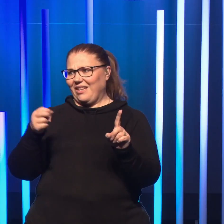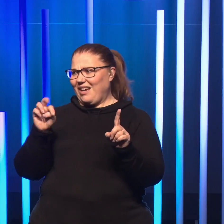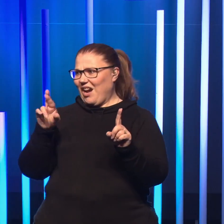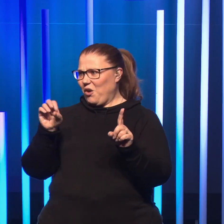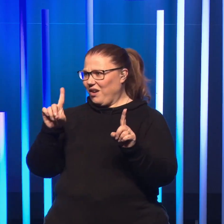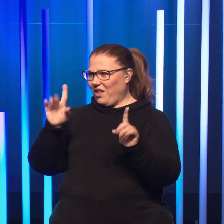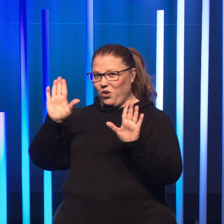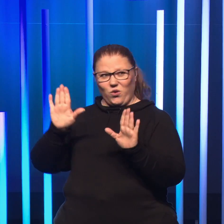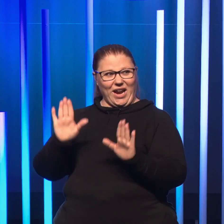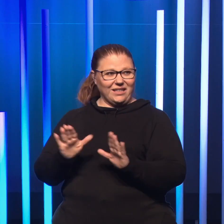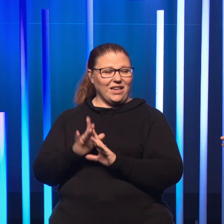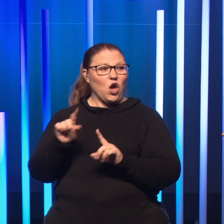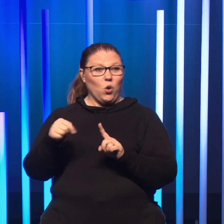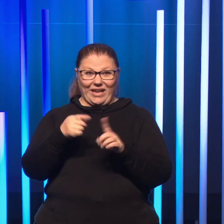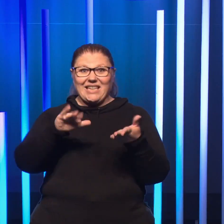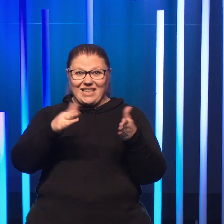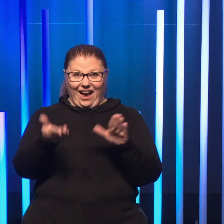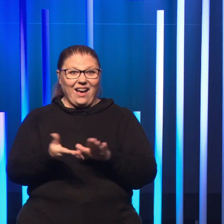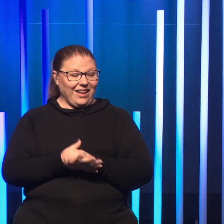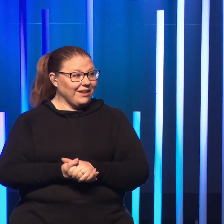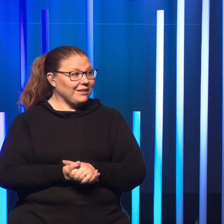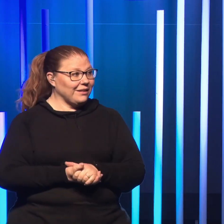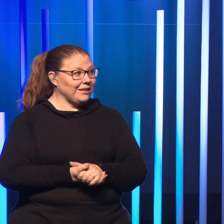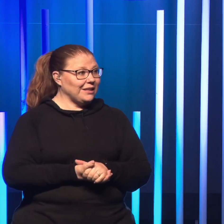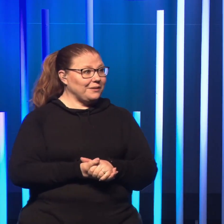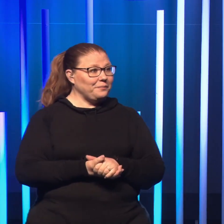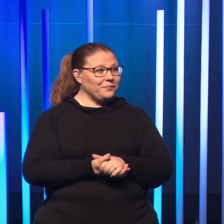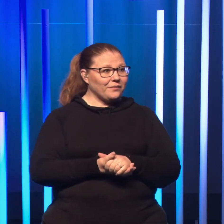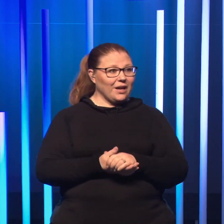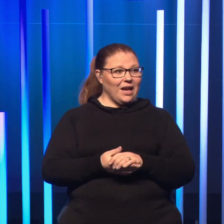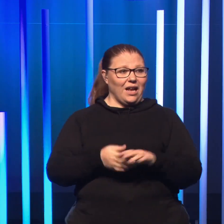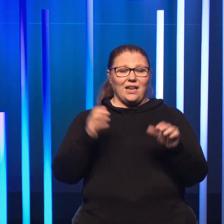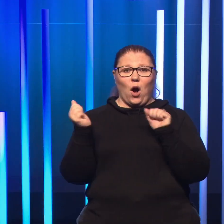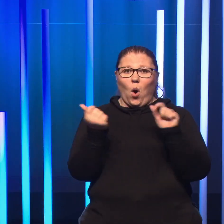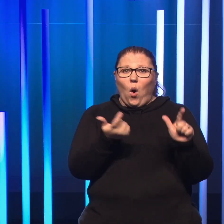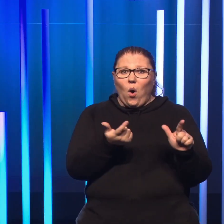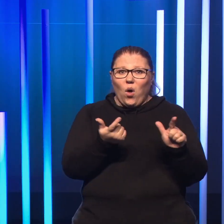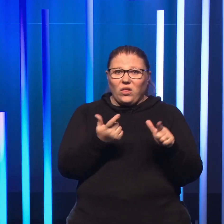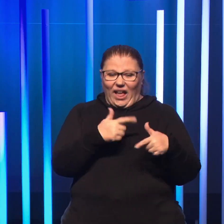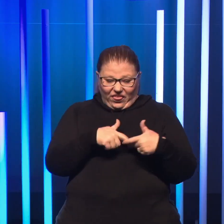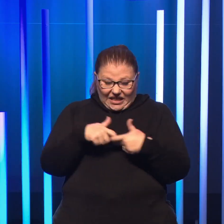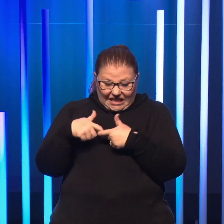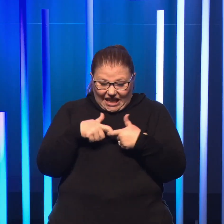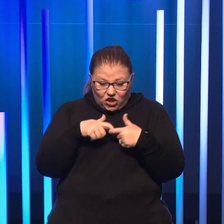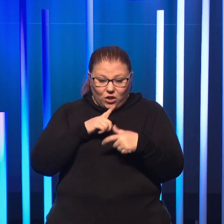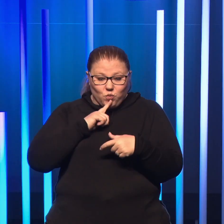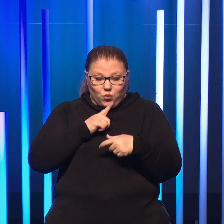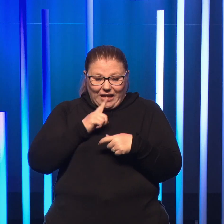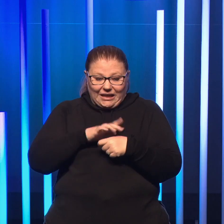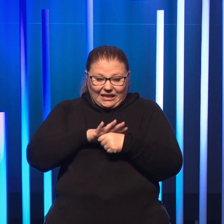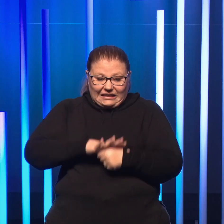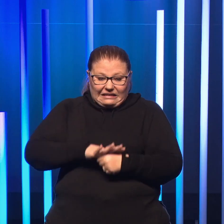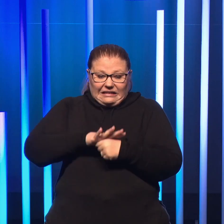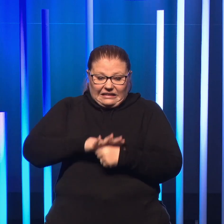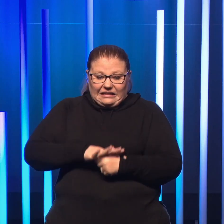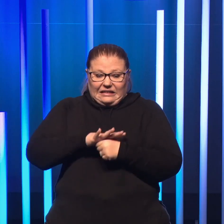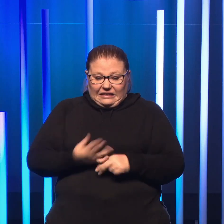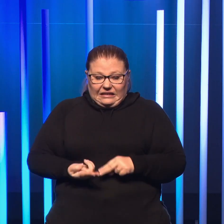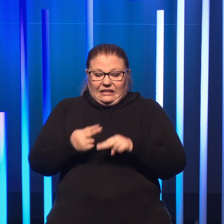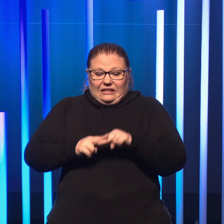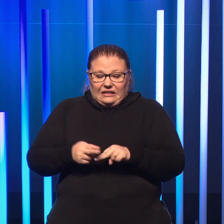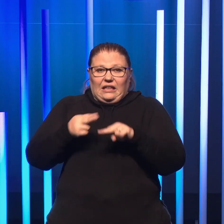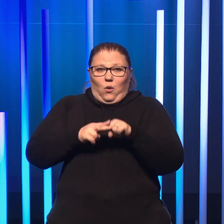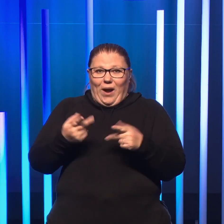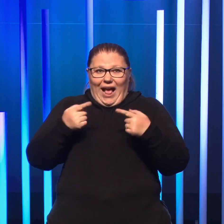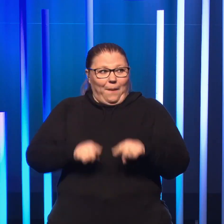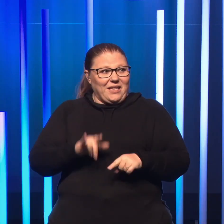was when he died, now all the tension starts to really brew up. And what happens is in that